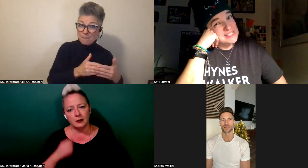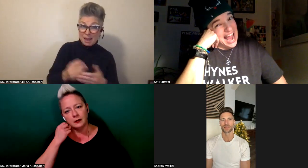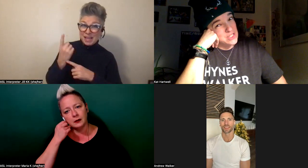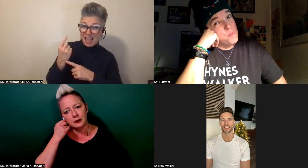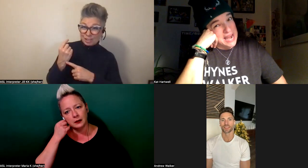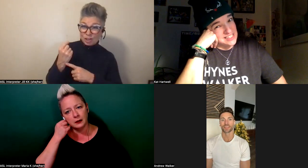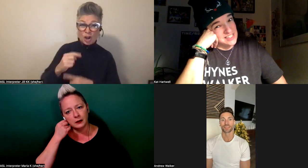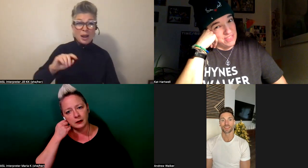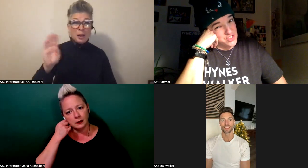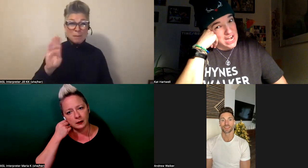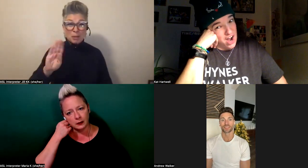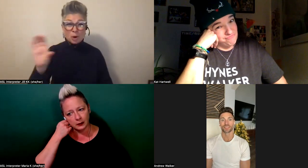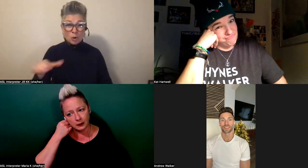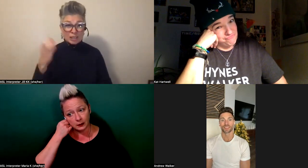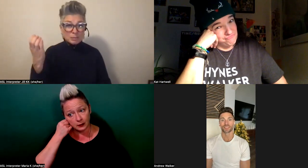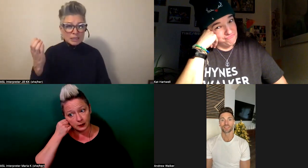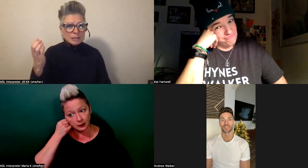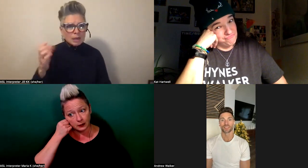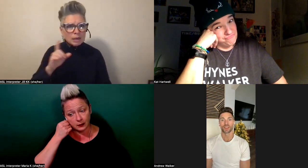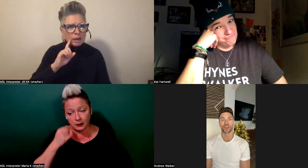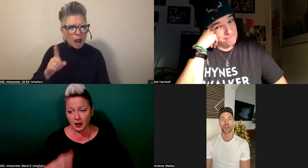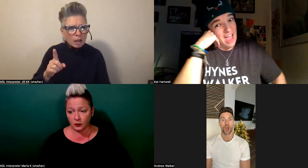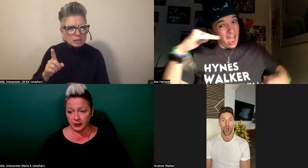Baltimore Christmas got to beat this year.